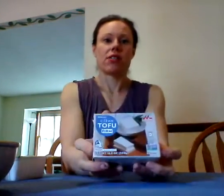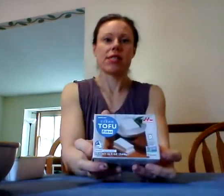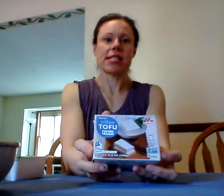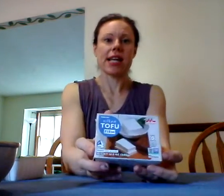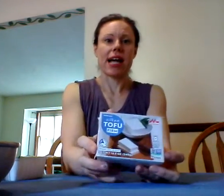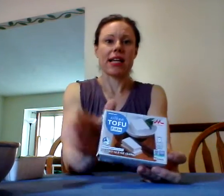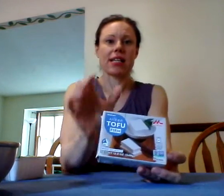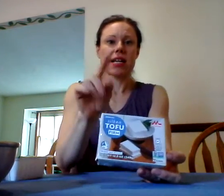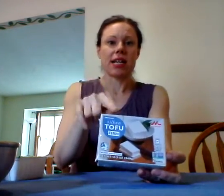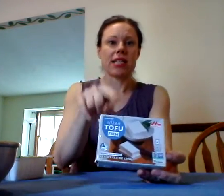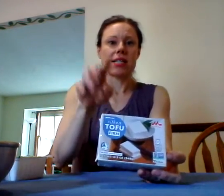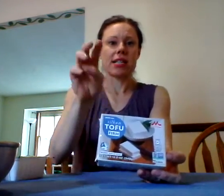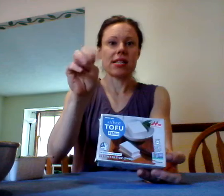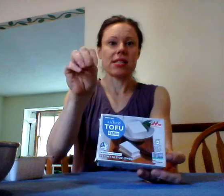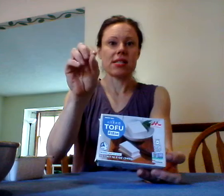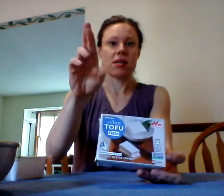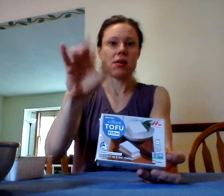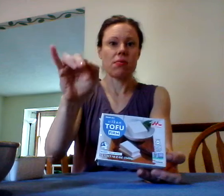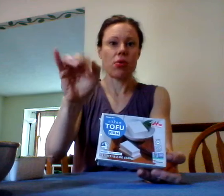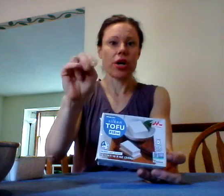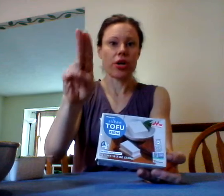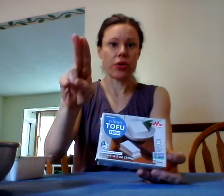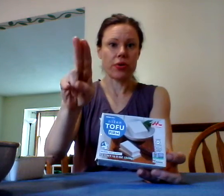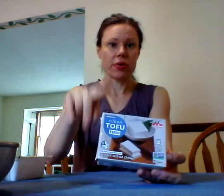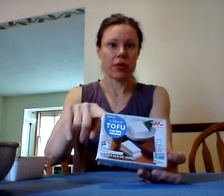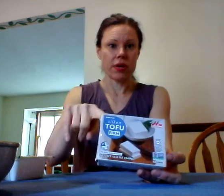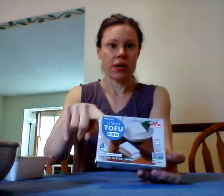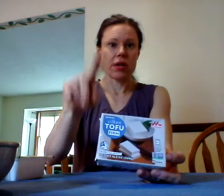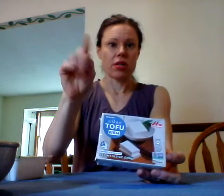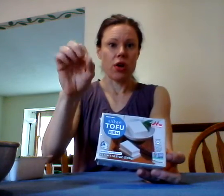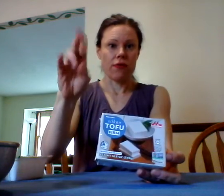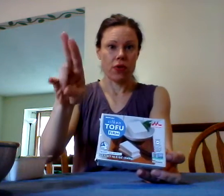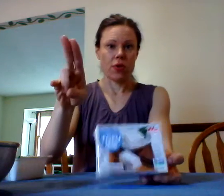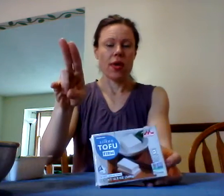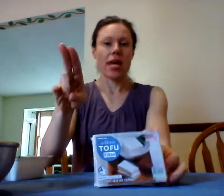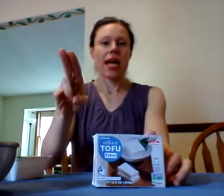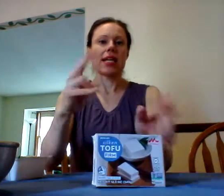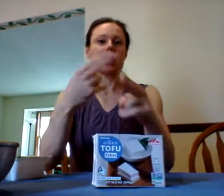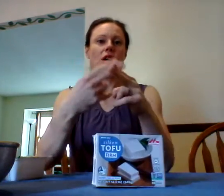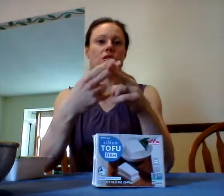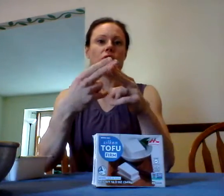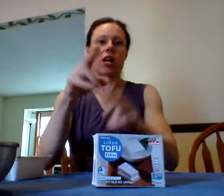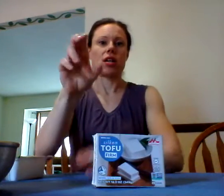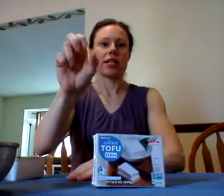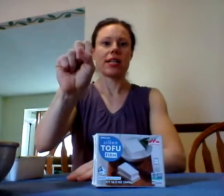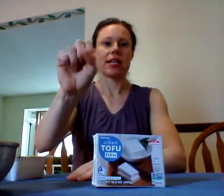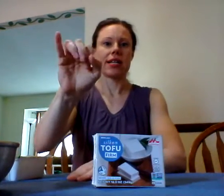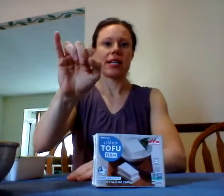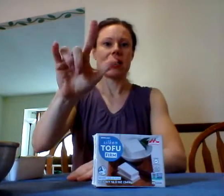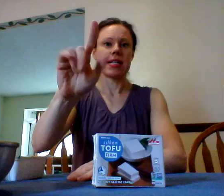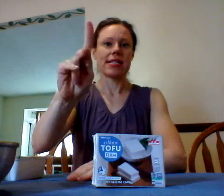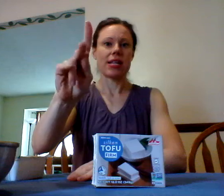There's this kind. This is Morinu tofu, and it's also called